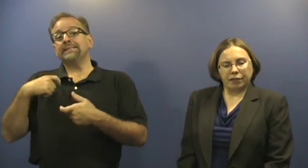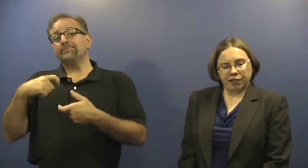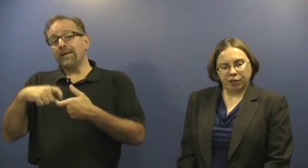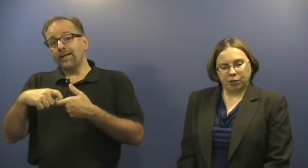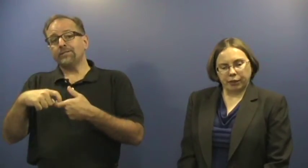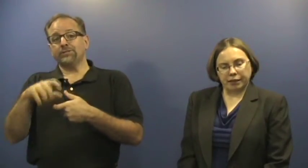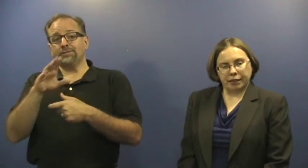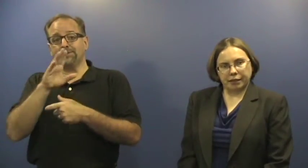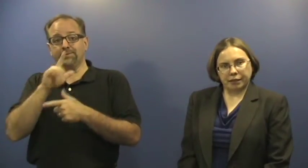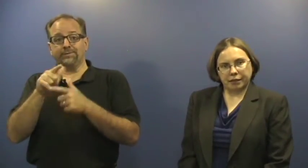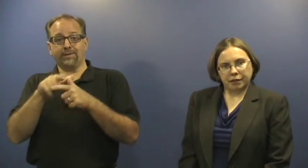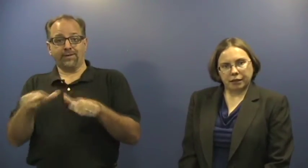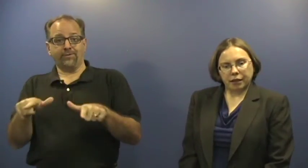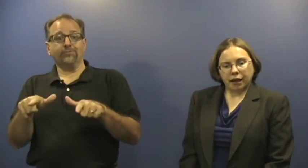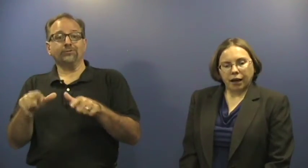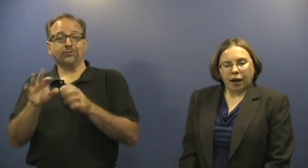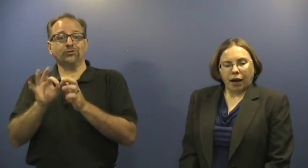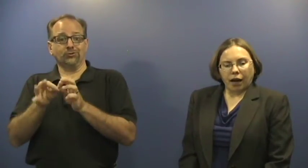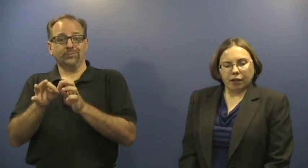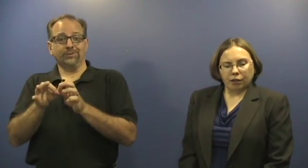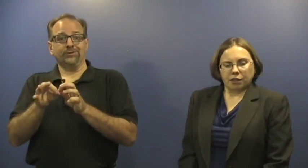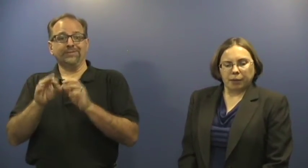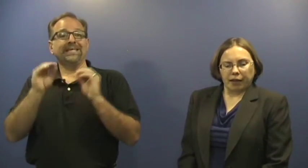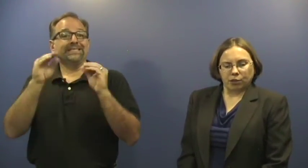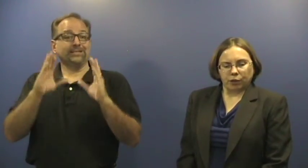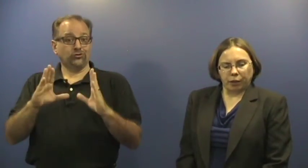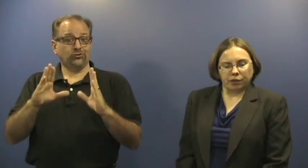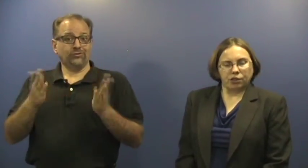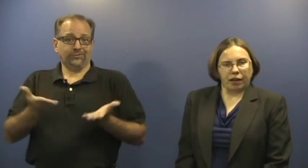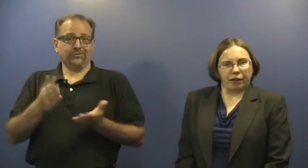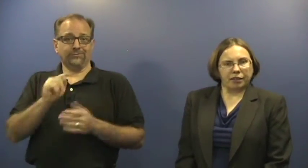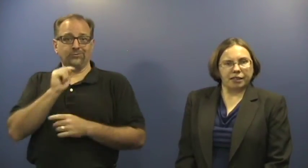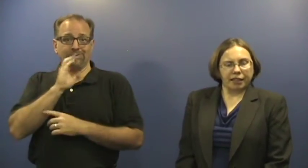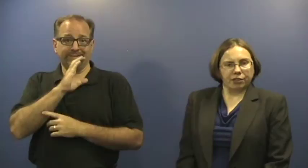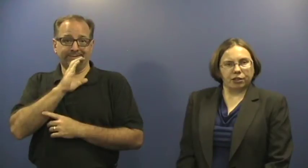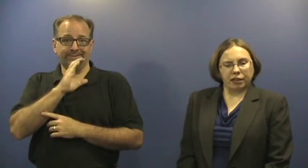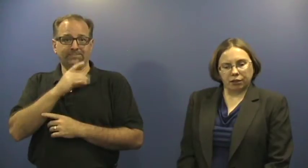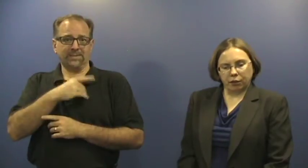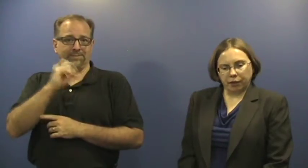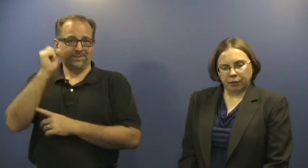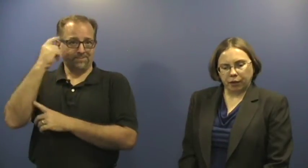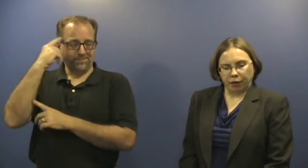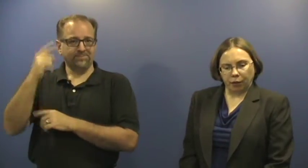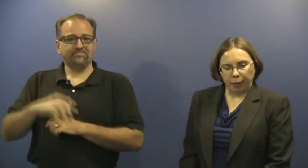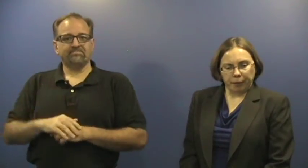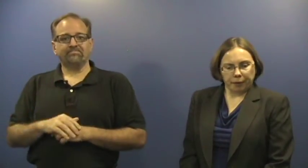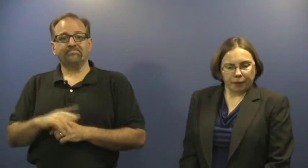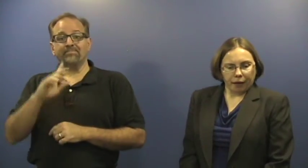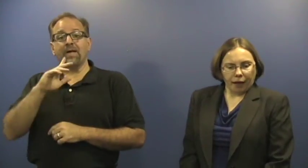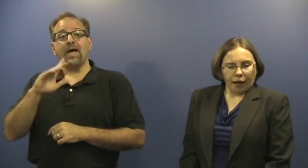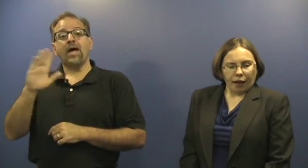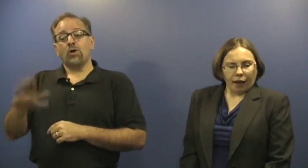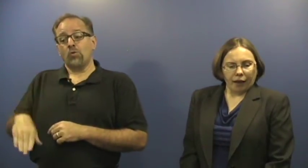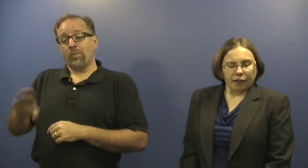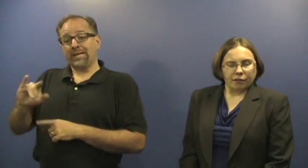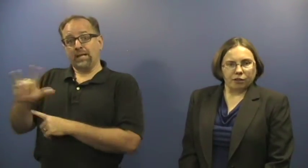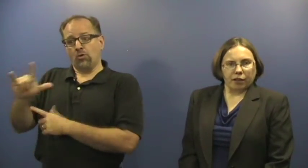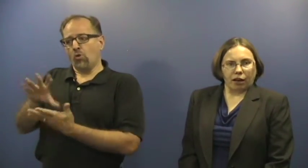here in the Twin Cities. I learned Spanish when I was a child and teenager in Illinois, where I grew up, and during college